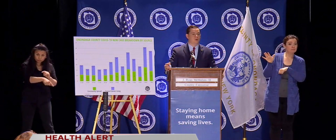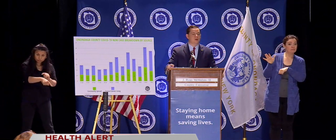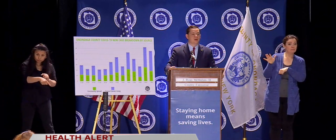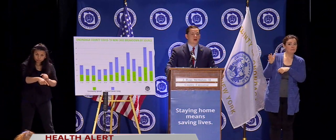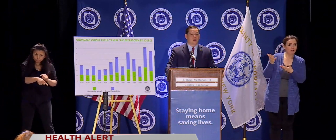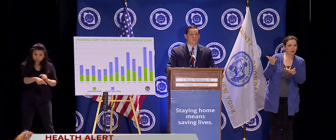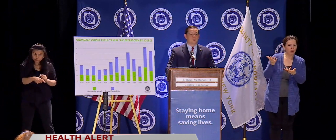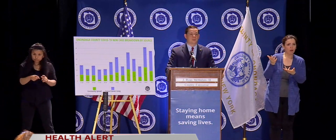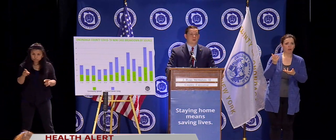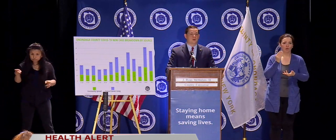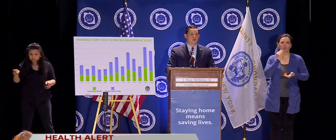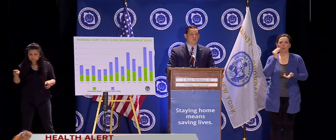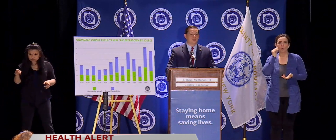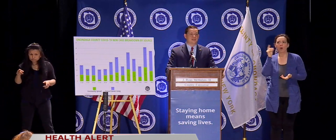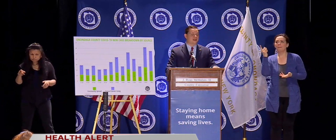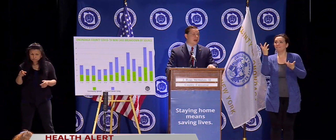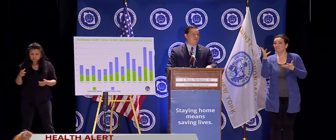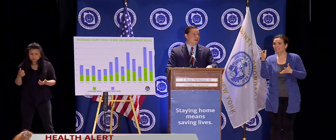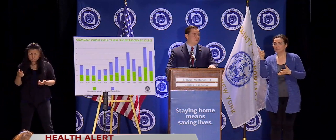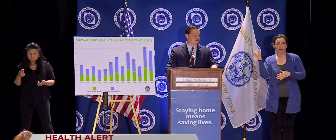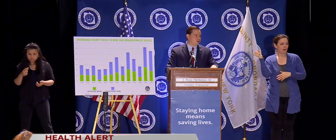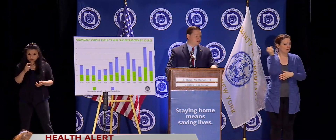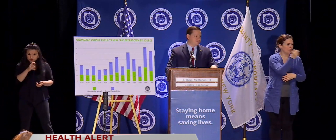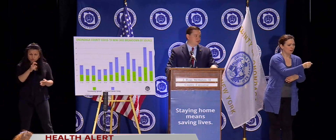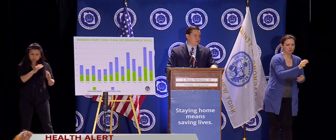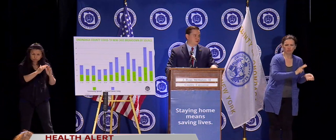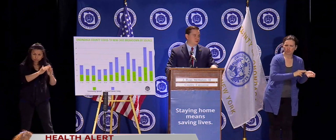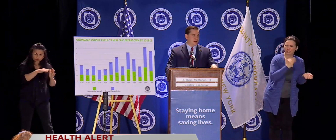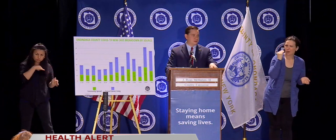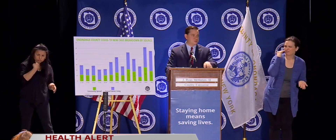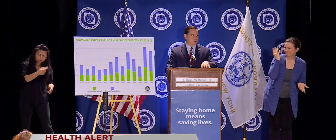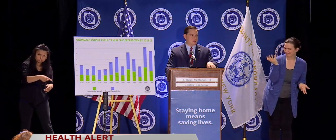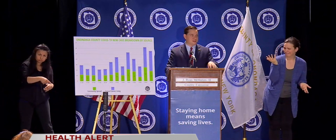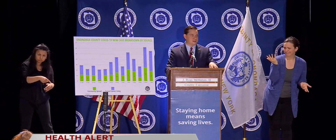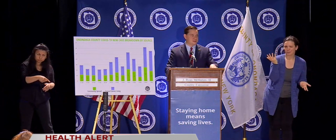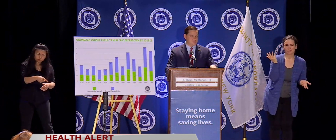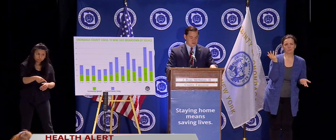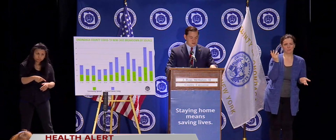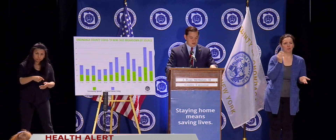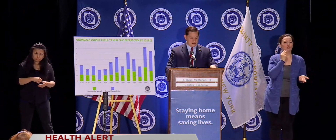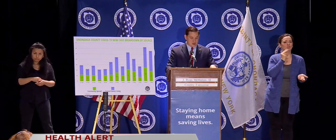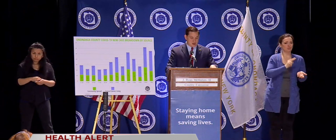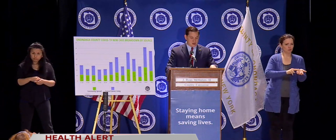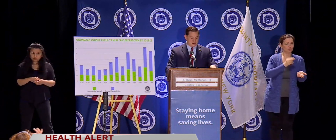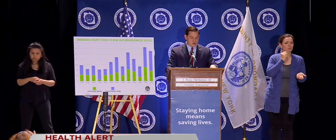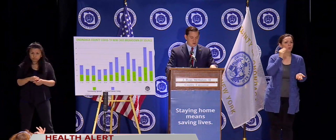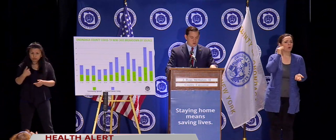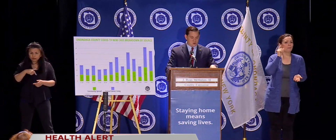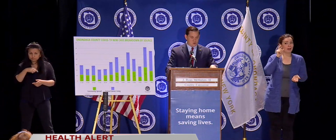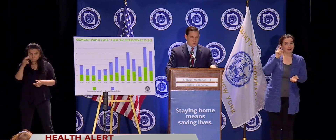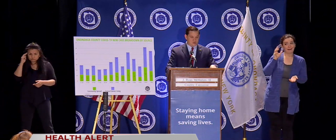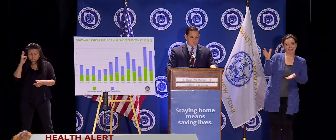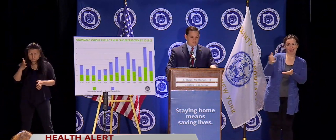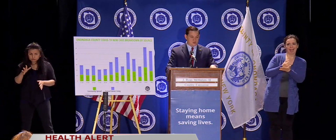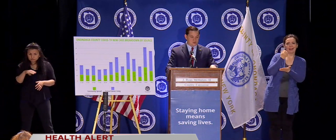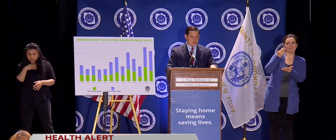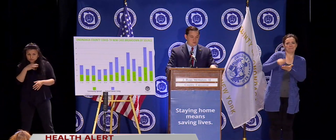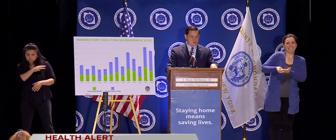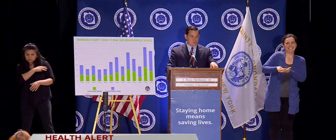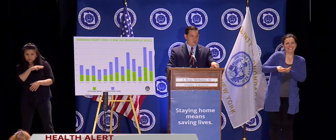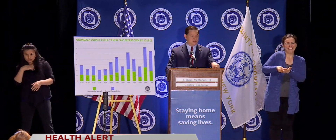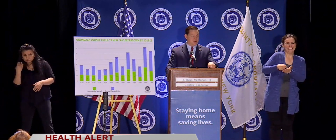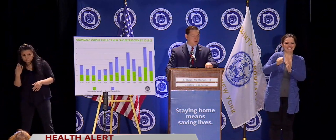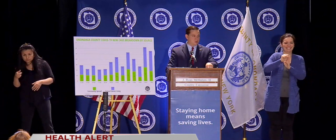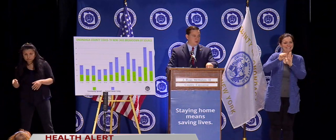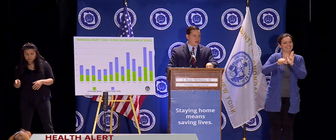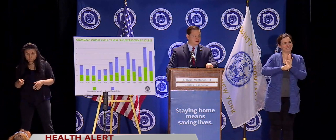nursing home. We didn't have that definition throughout this process. I think